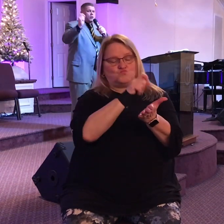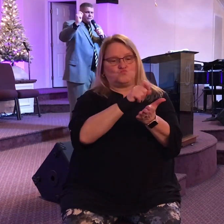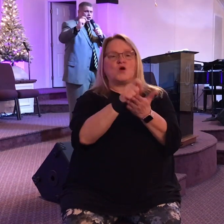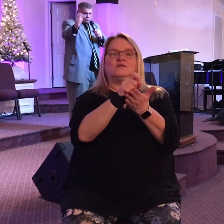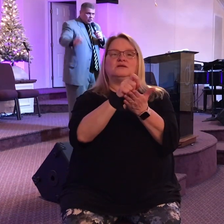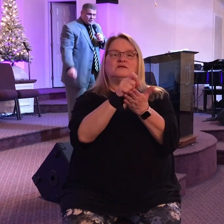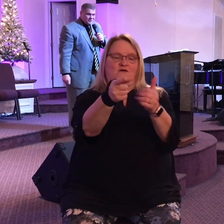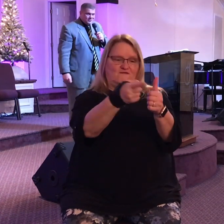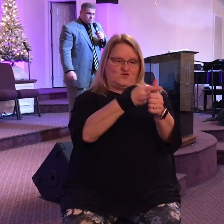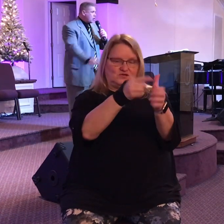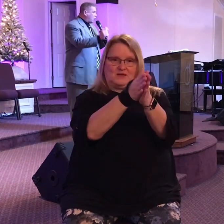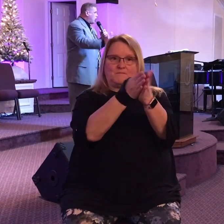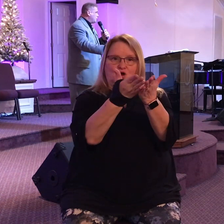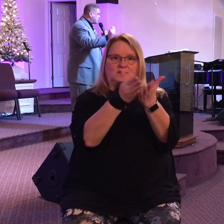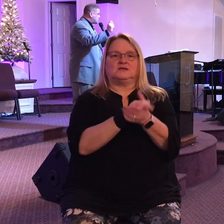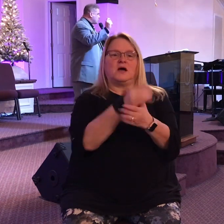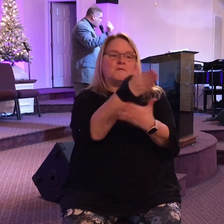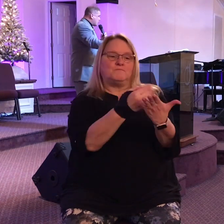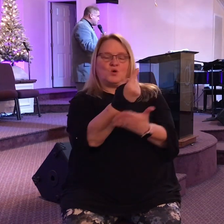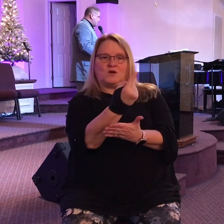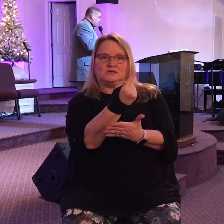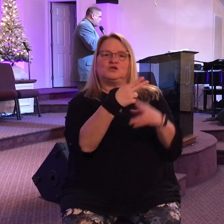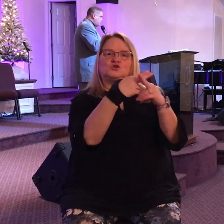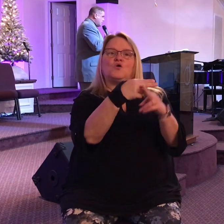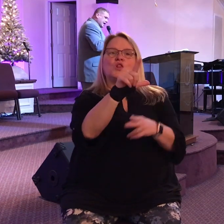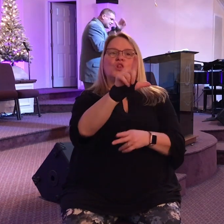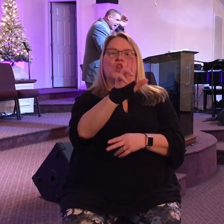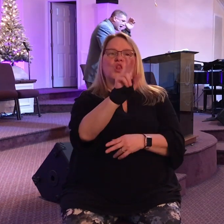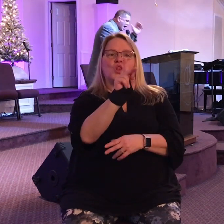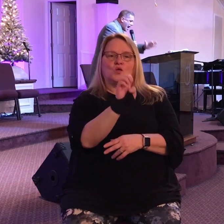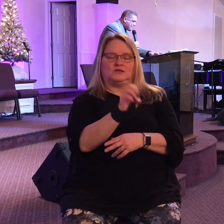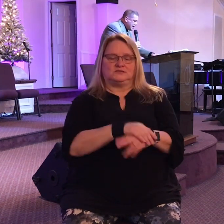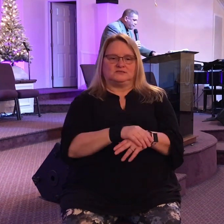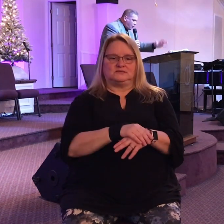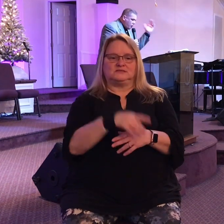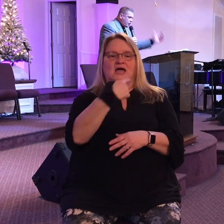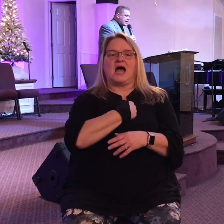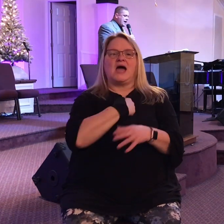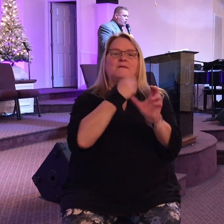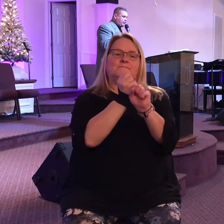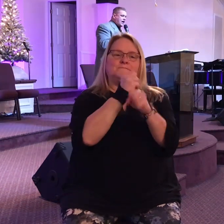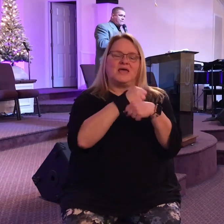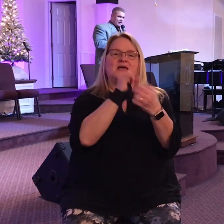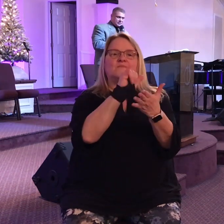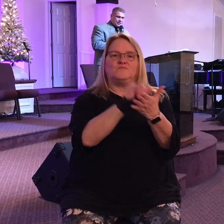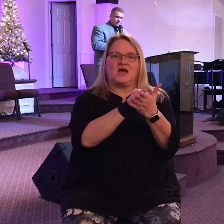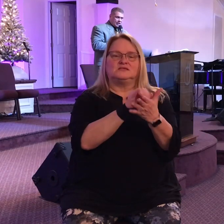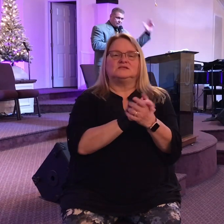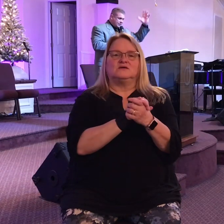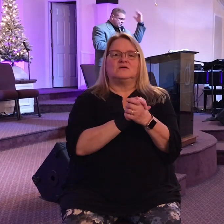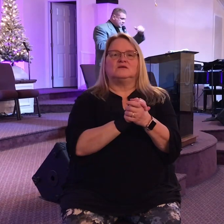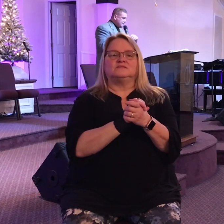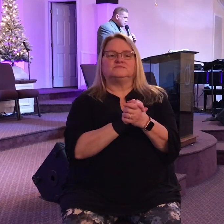I wrote a first book. Part one was the Gospel of Luke. He said, I made a former account, O Theophilus.